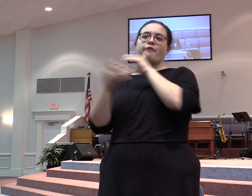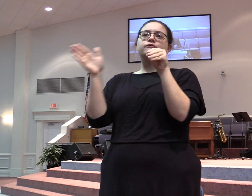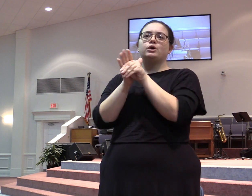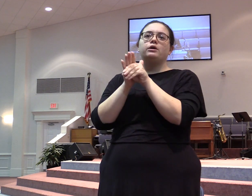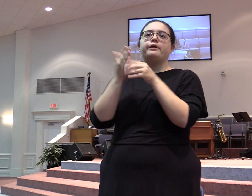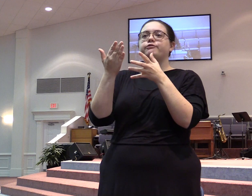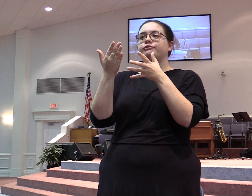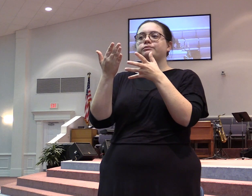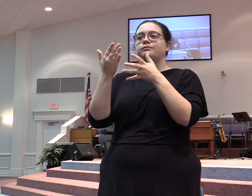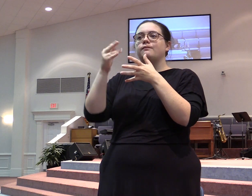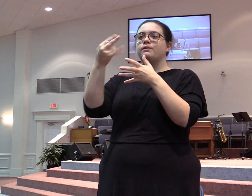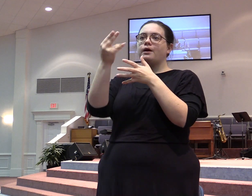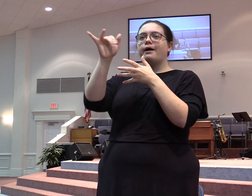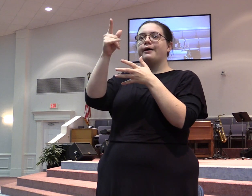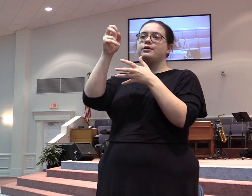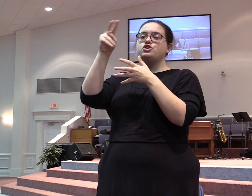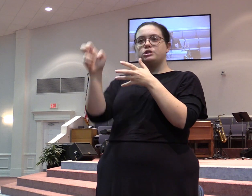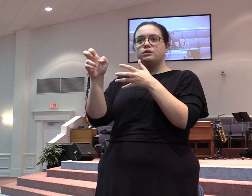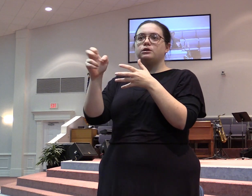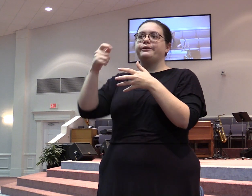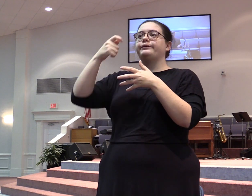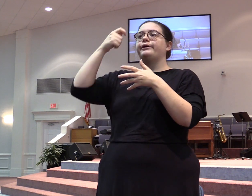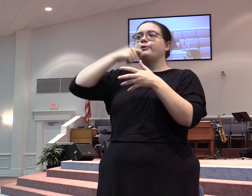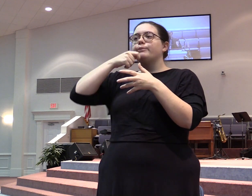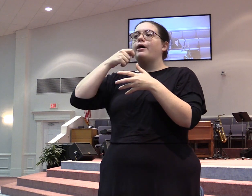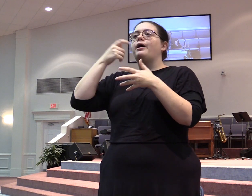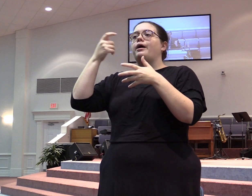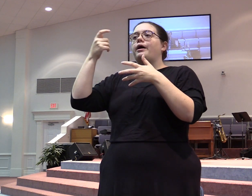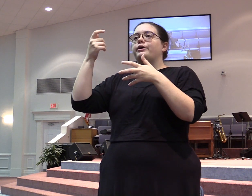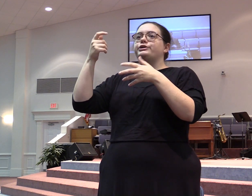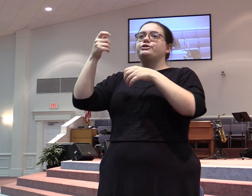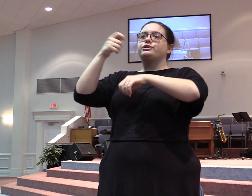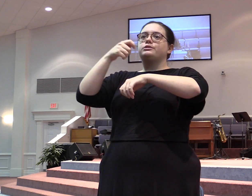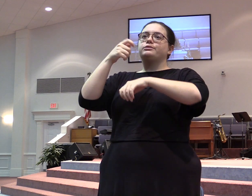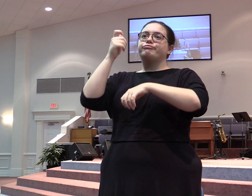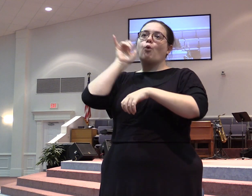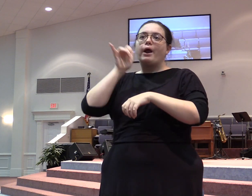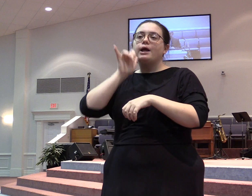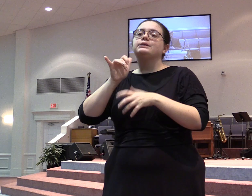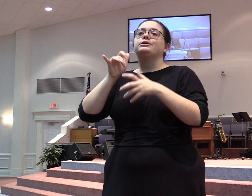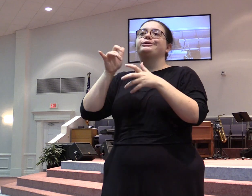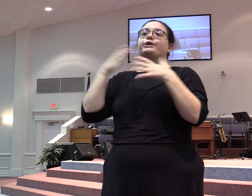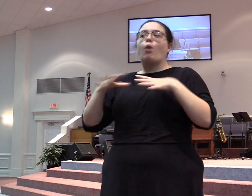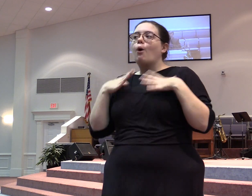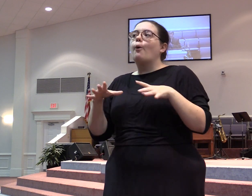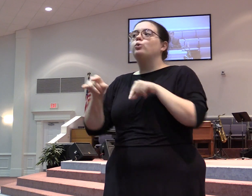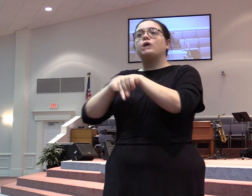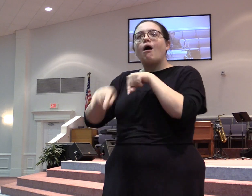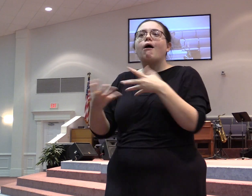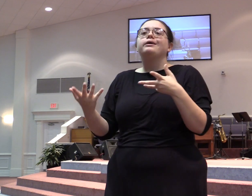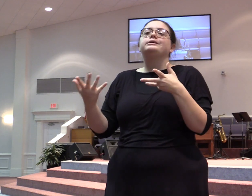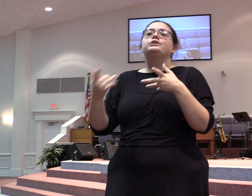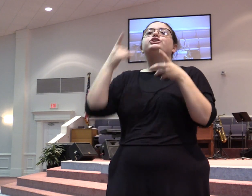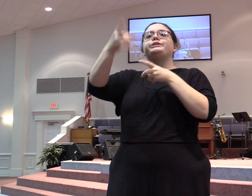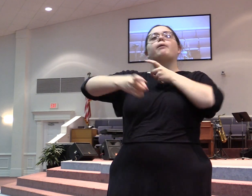some hygiene items, socks, toothbrush, toothpaste, razors, any items that the Lord may lead you to put in the bag. And then she's going to be